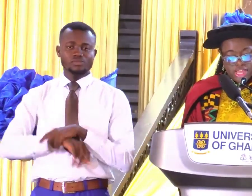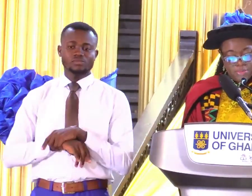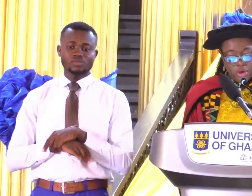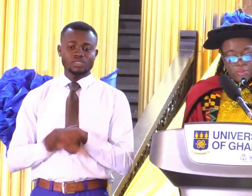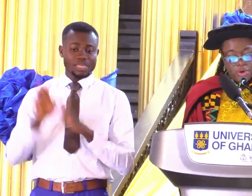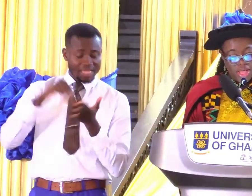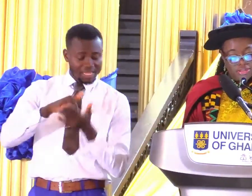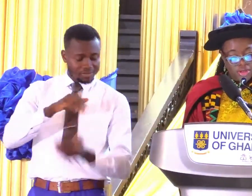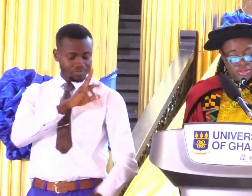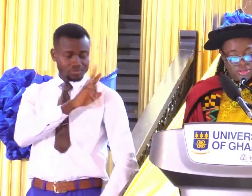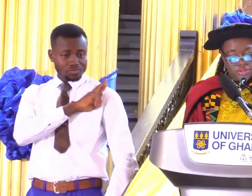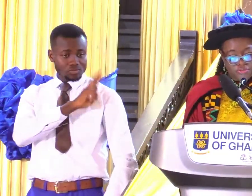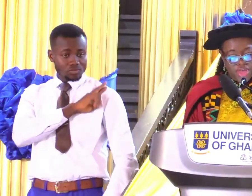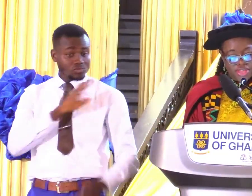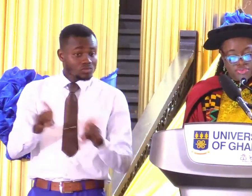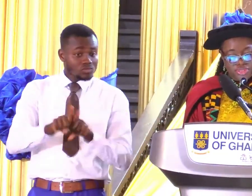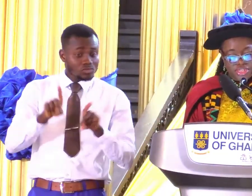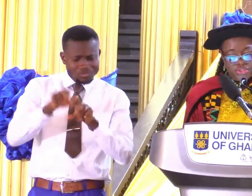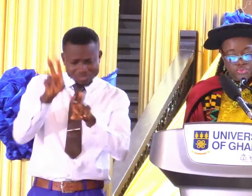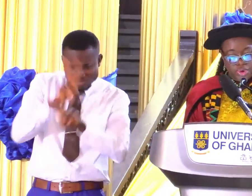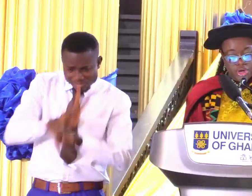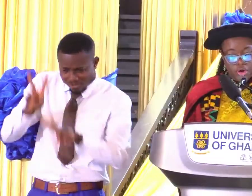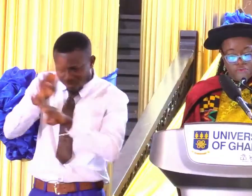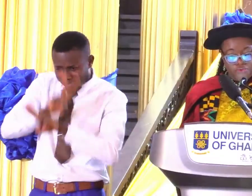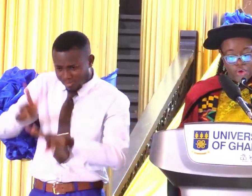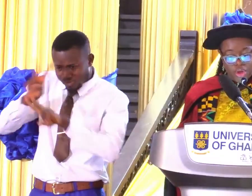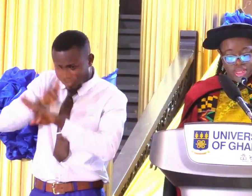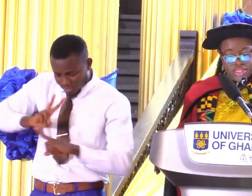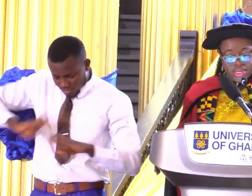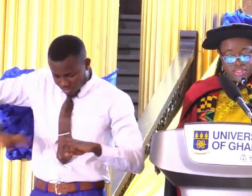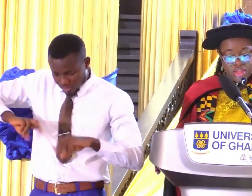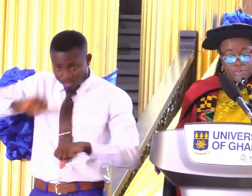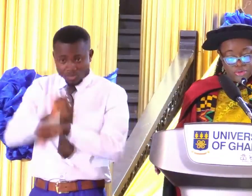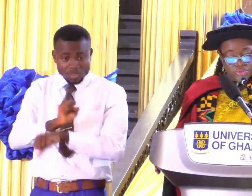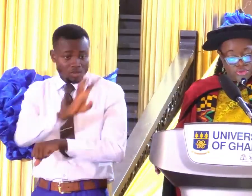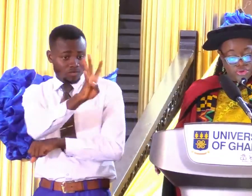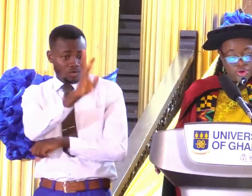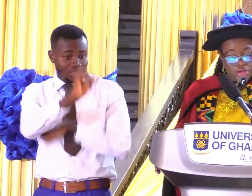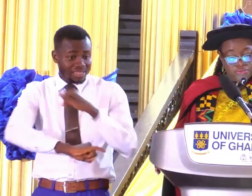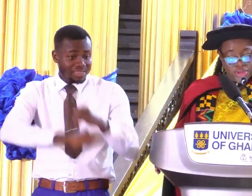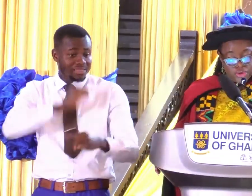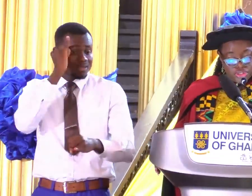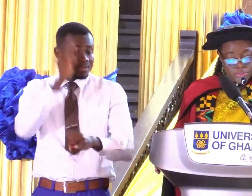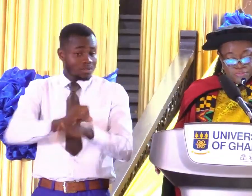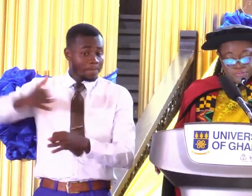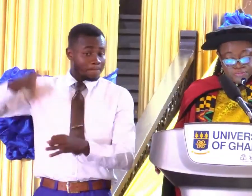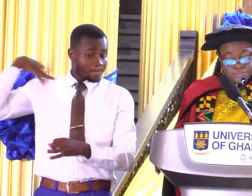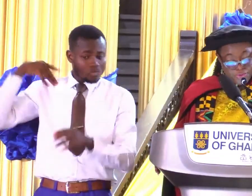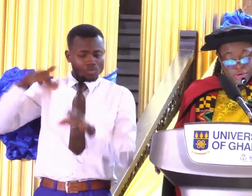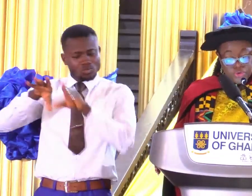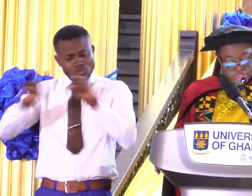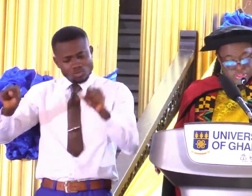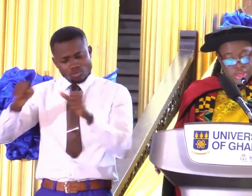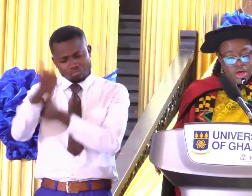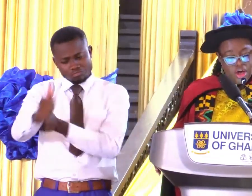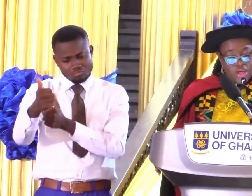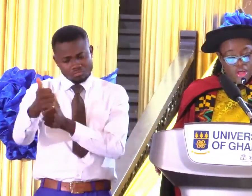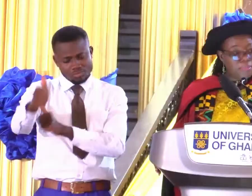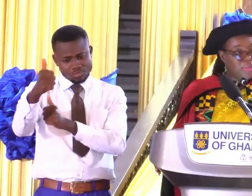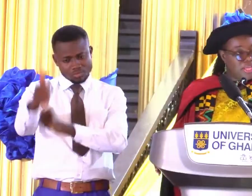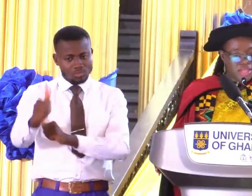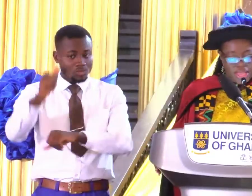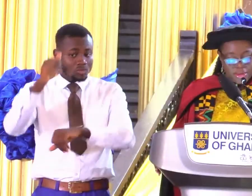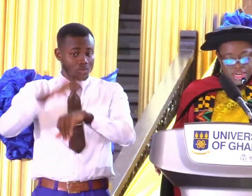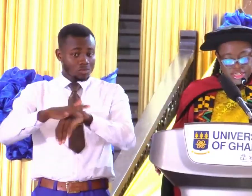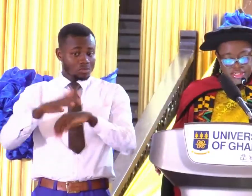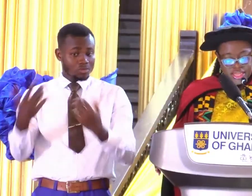Professor Appiah-Opong has also supervised research work of 4 international postdoctoral fellows on the